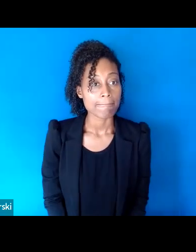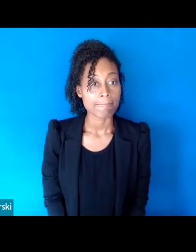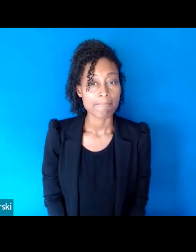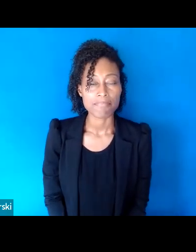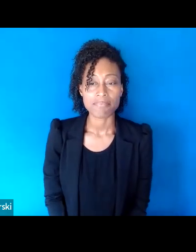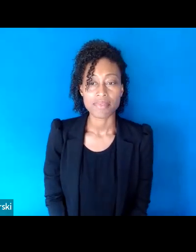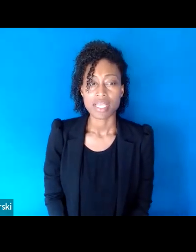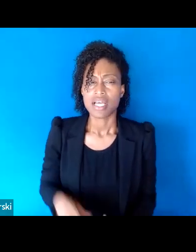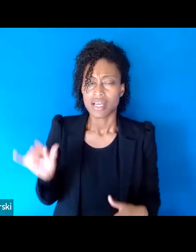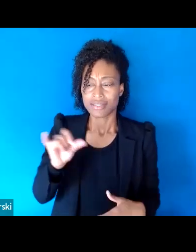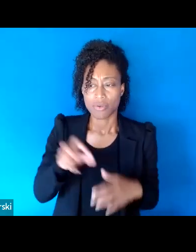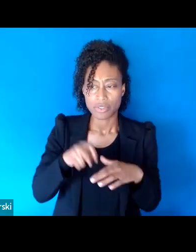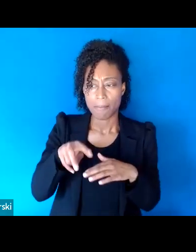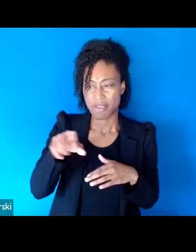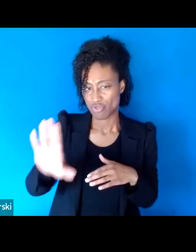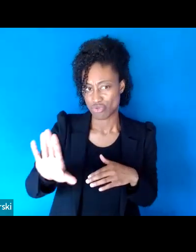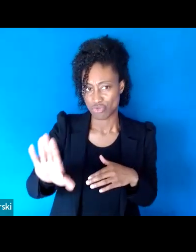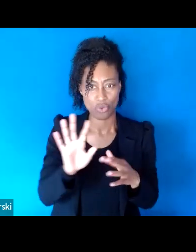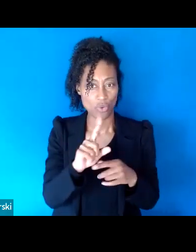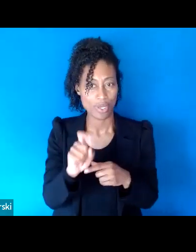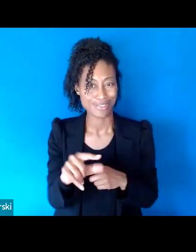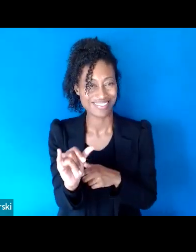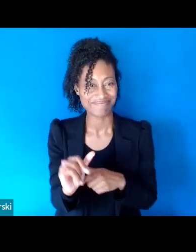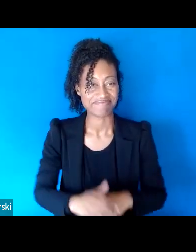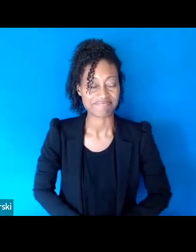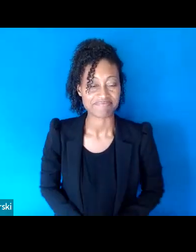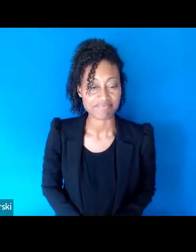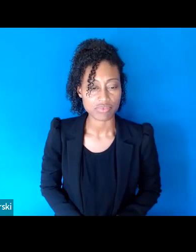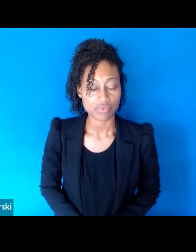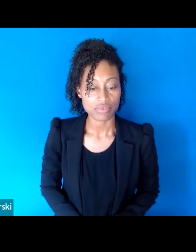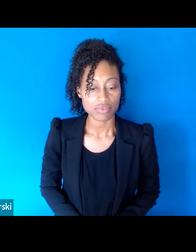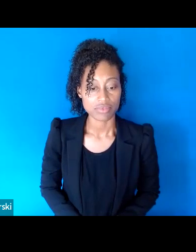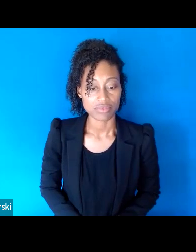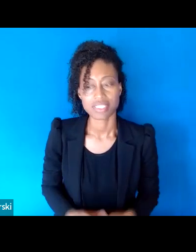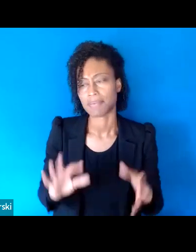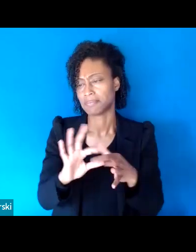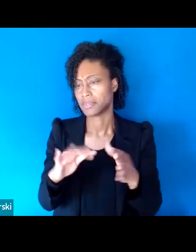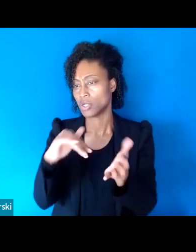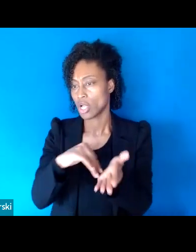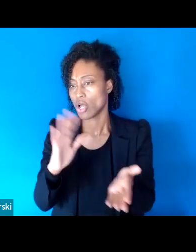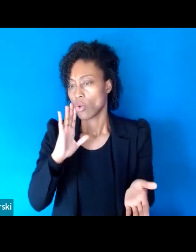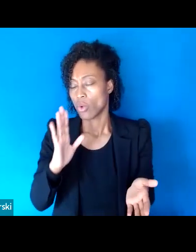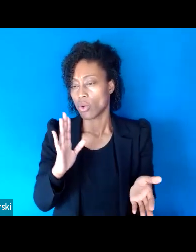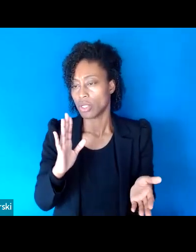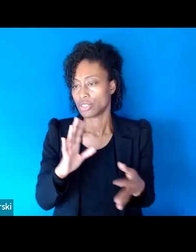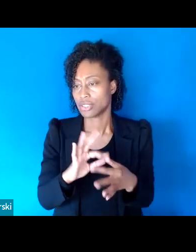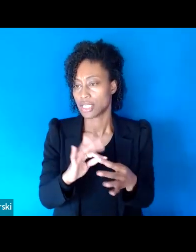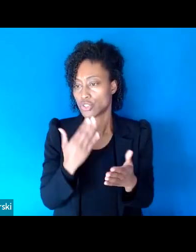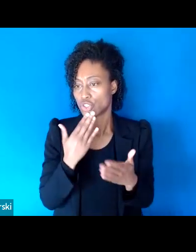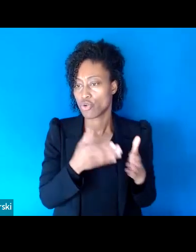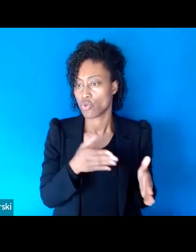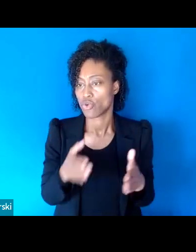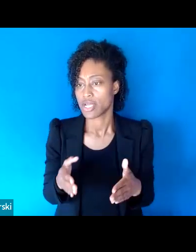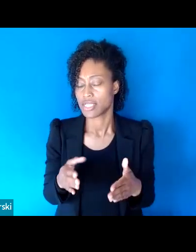I'd like to jump in on this question. And I'm restating the question, what would you say are some good ways to be